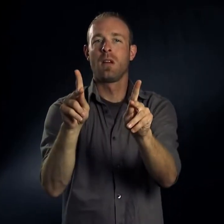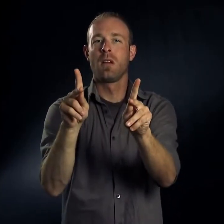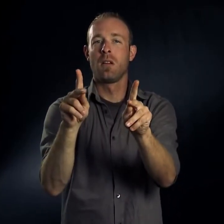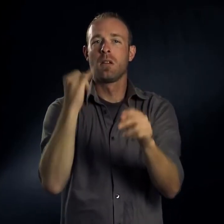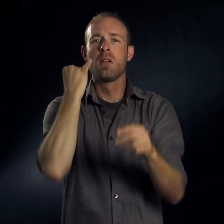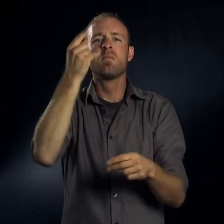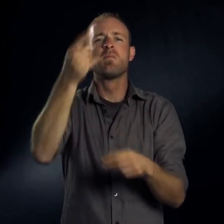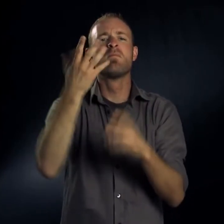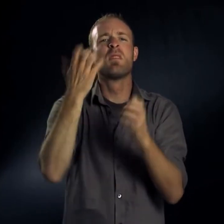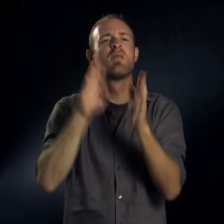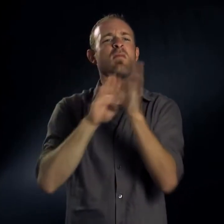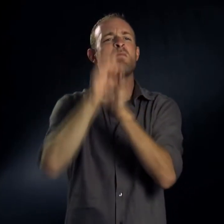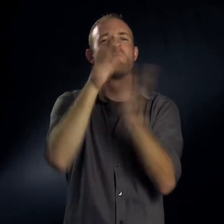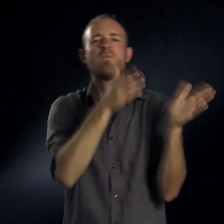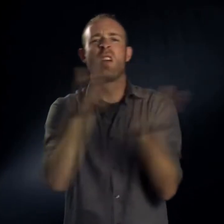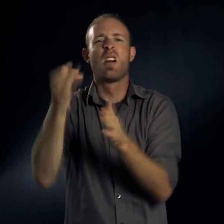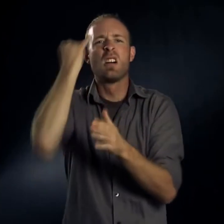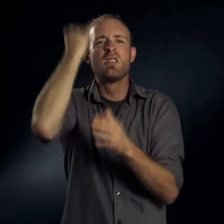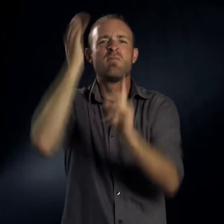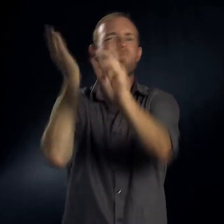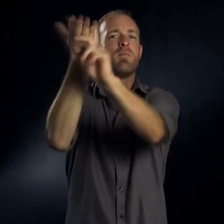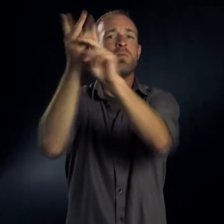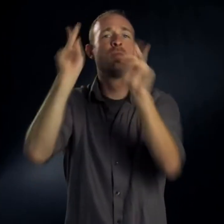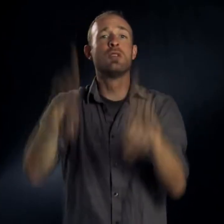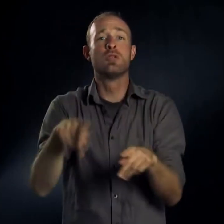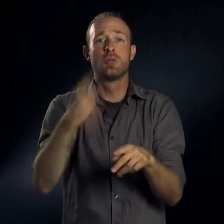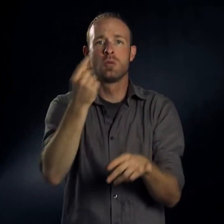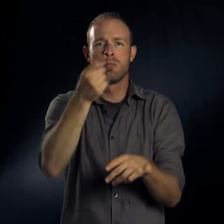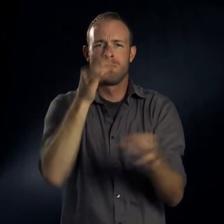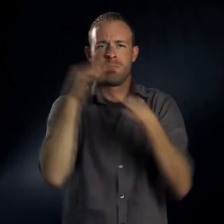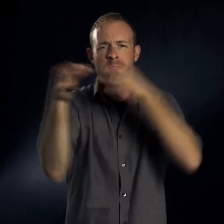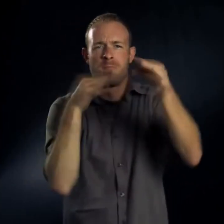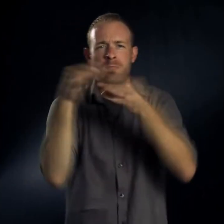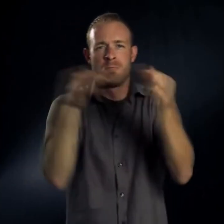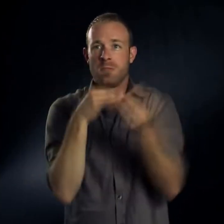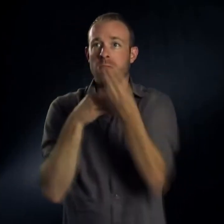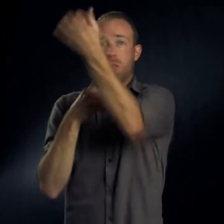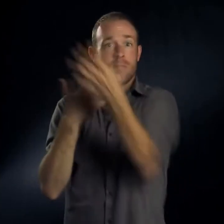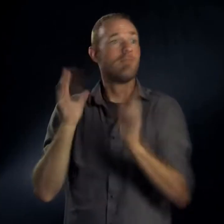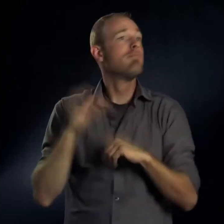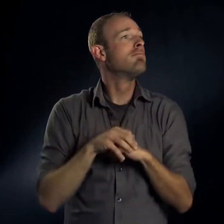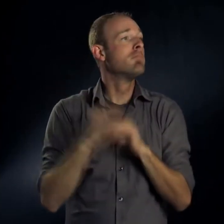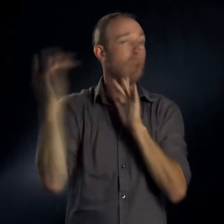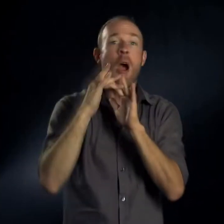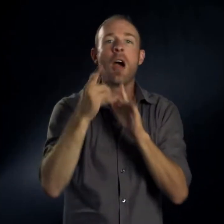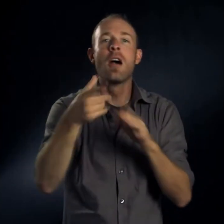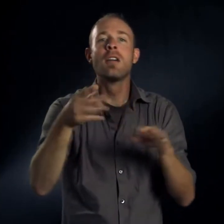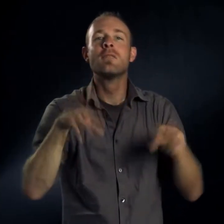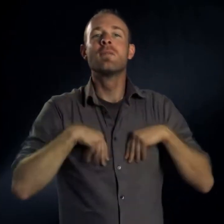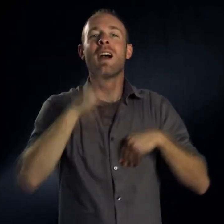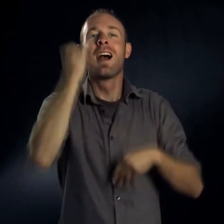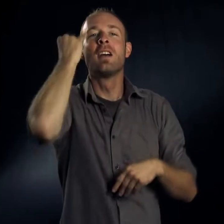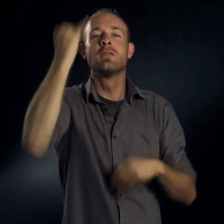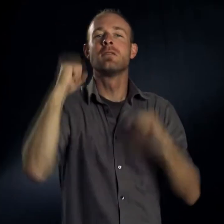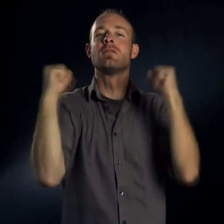So a person would be able to view your video and see clearly your ideas and your persuasion that is